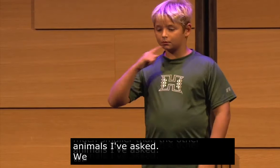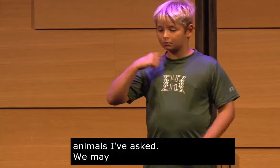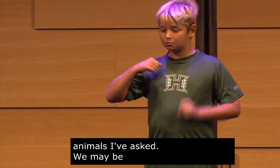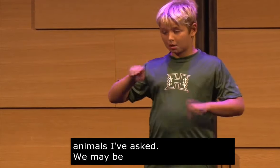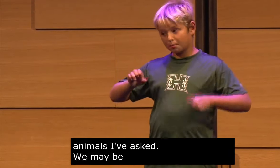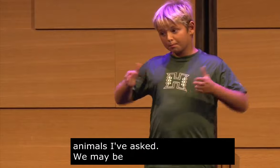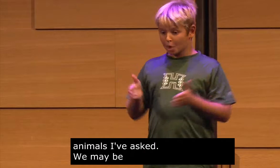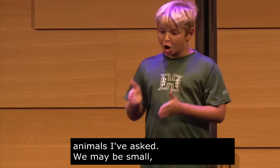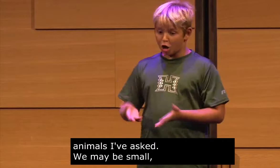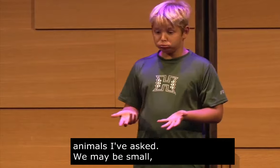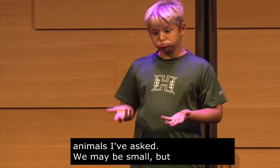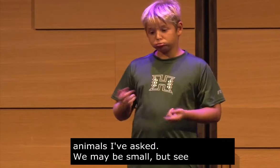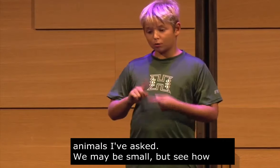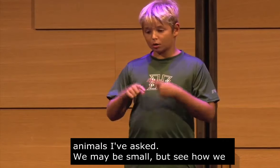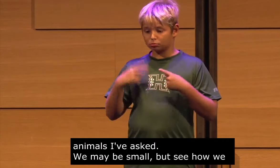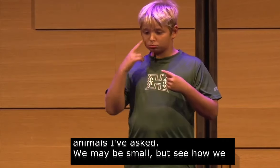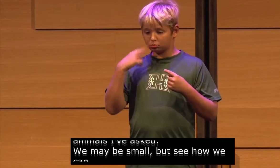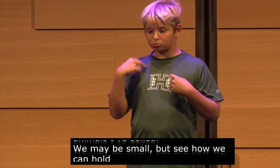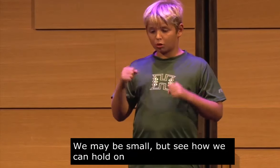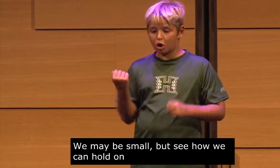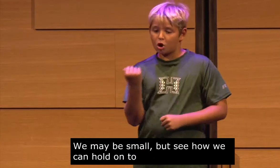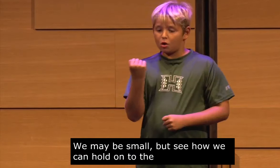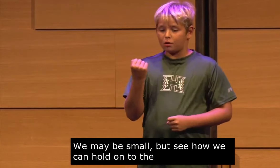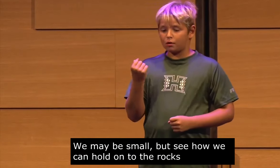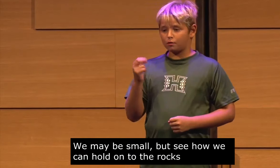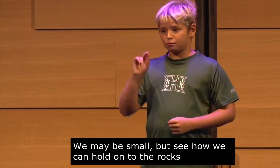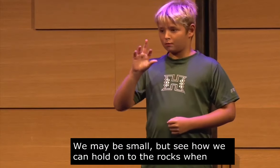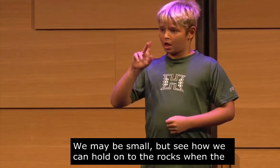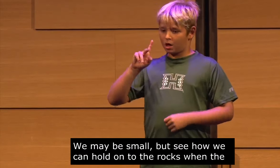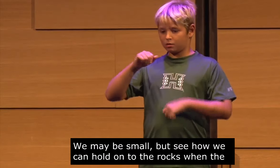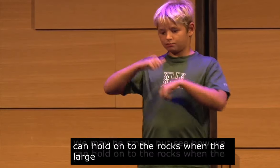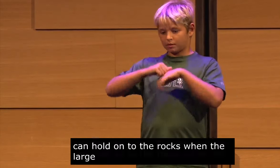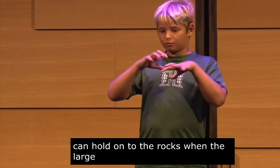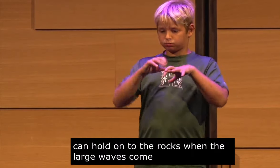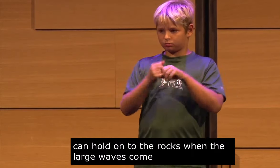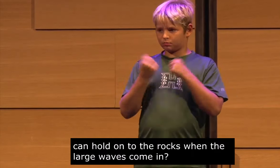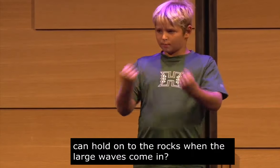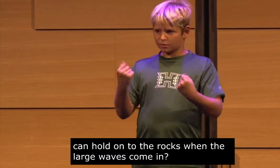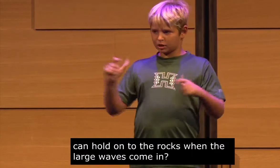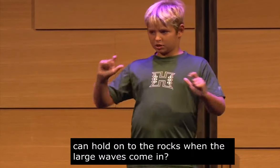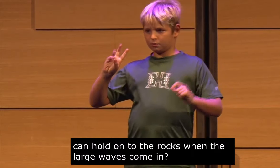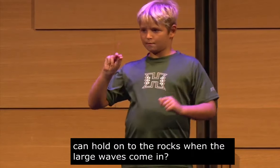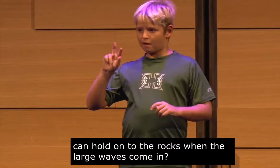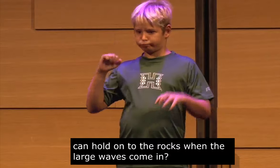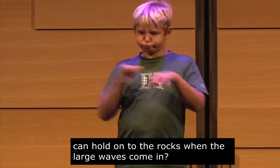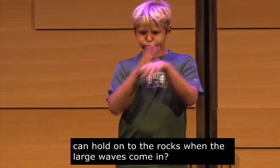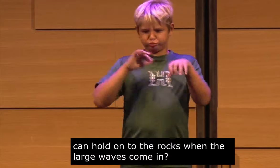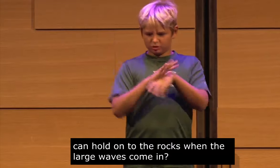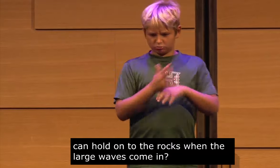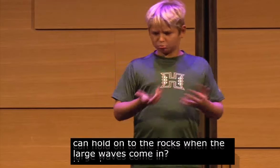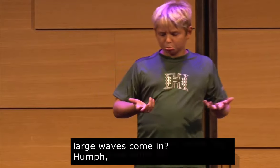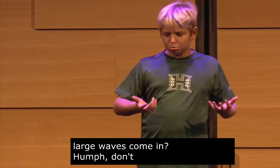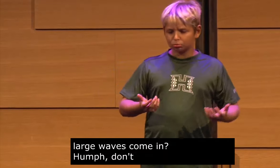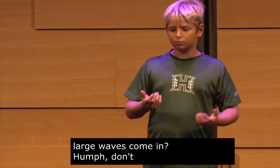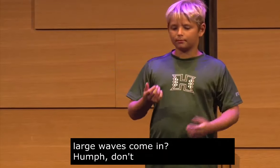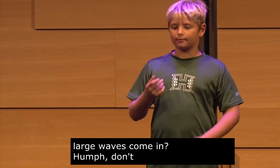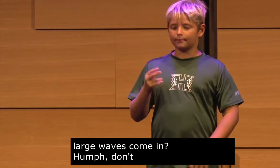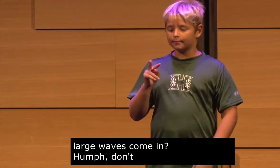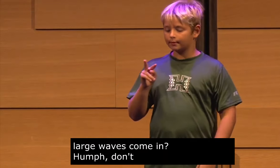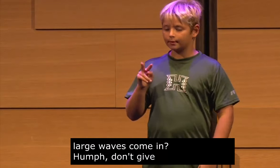We may be small, but see how we can hold onto the rocks when the large waves come in? Humph, don't give up. Let us at